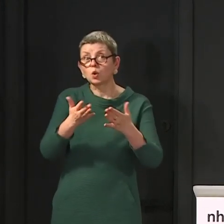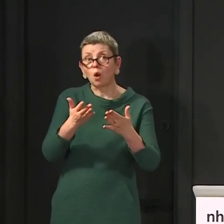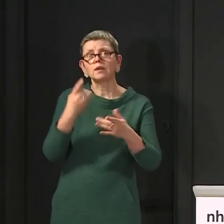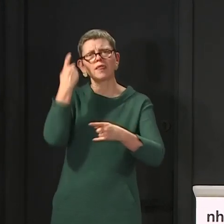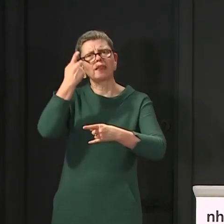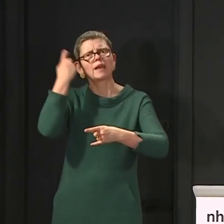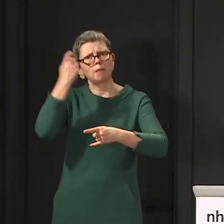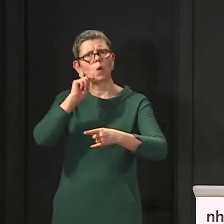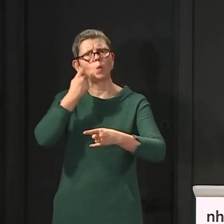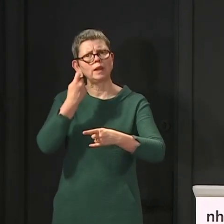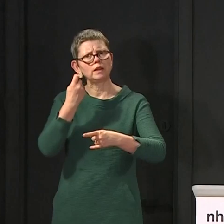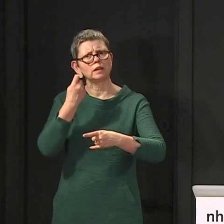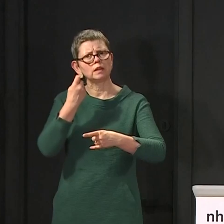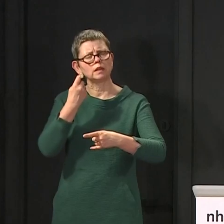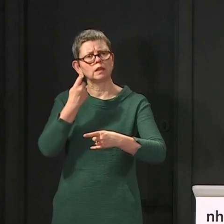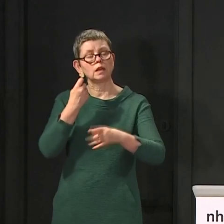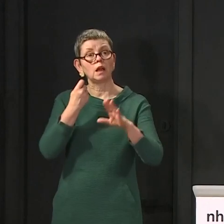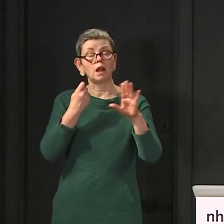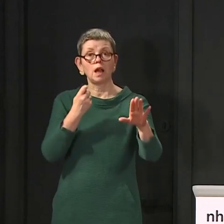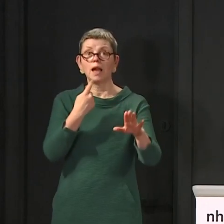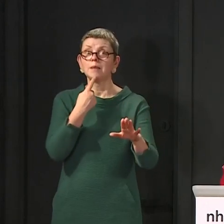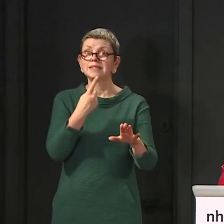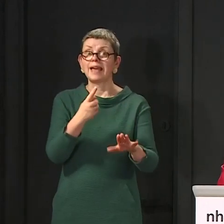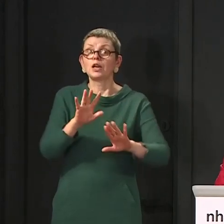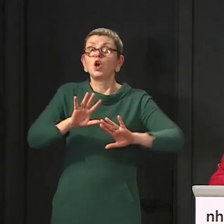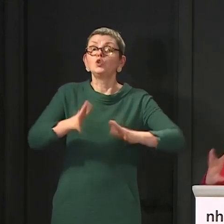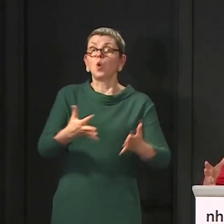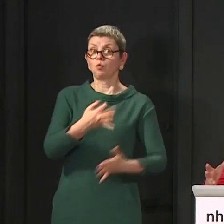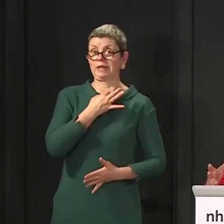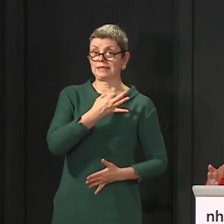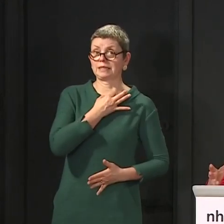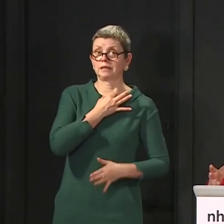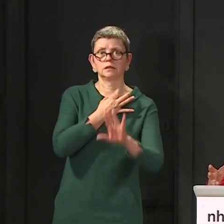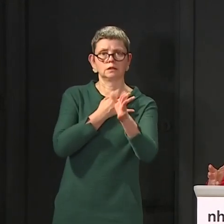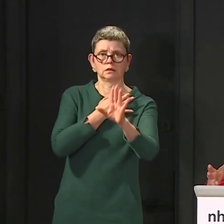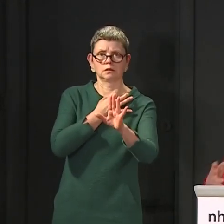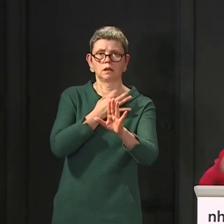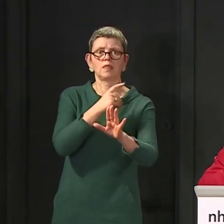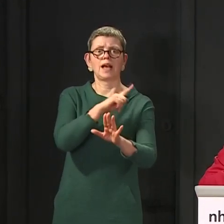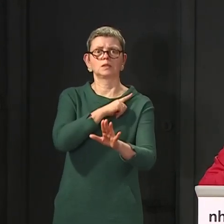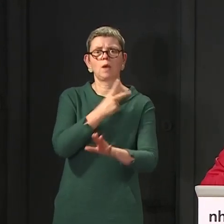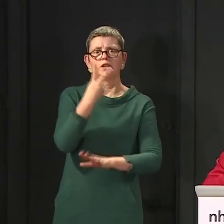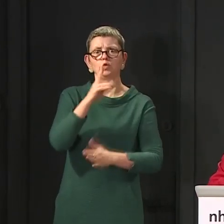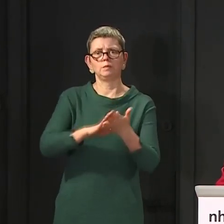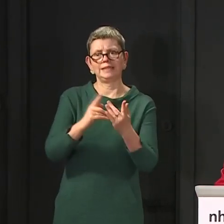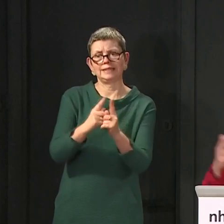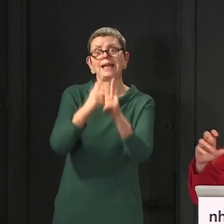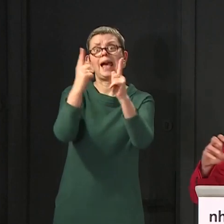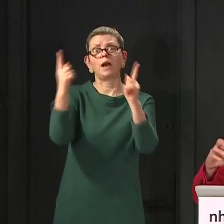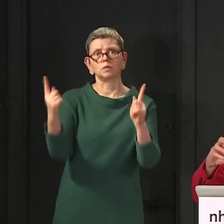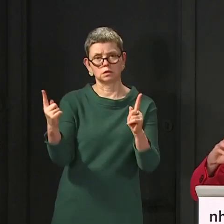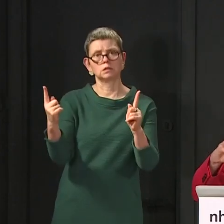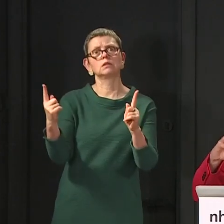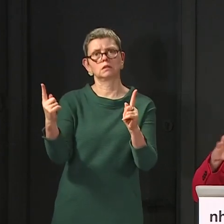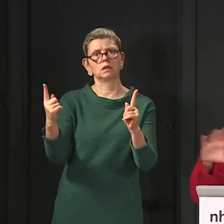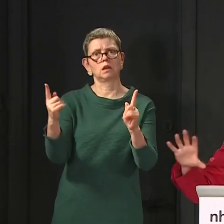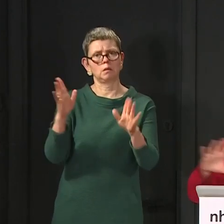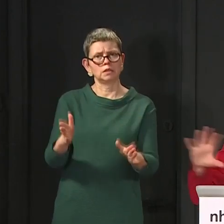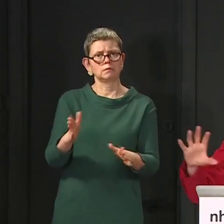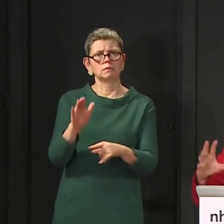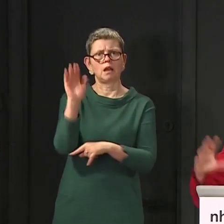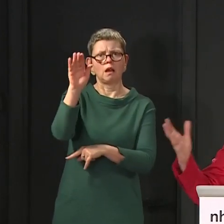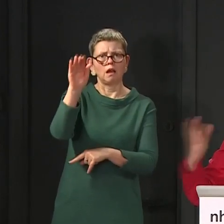not saying there is no risk of outdoor transmission, because there is, so that's why keeping 2 metres apart from others, even outside, avoiding, you know,